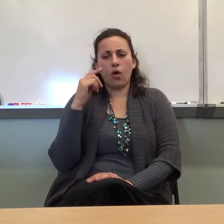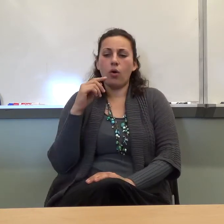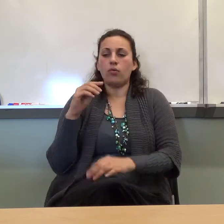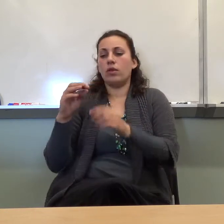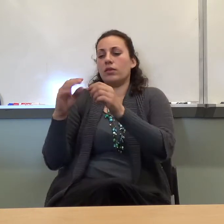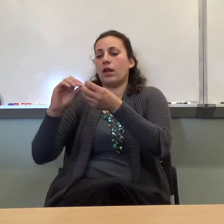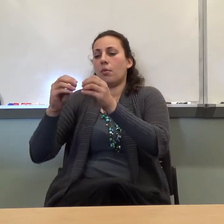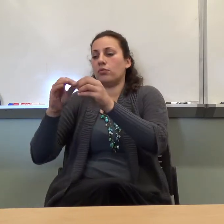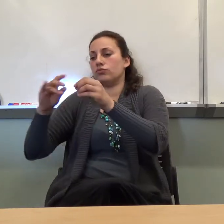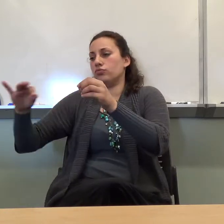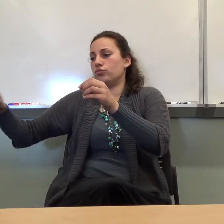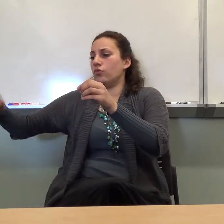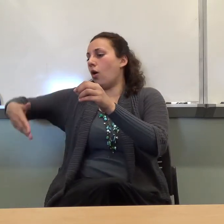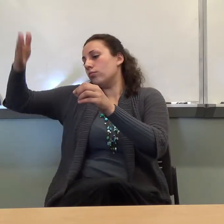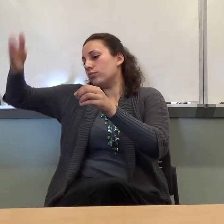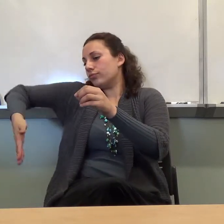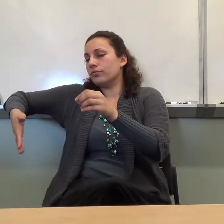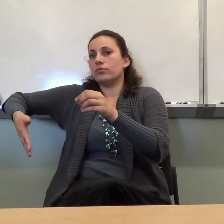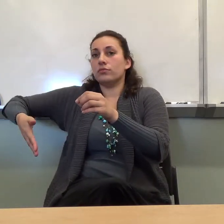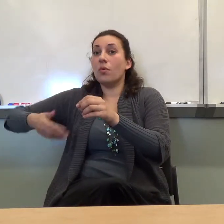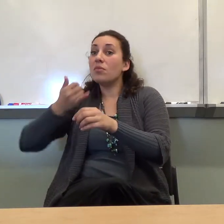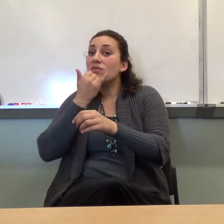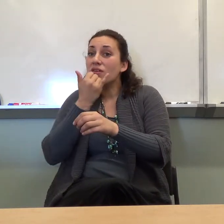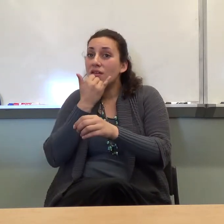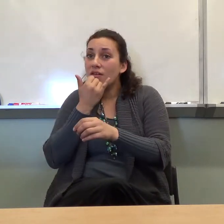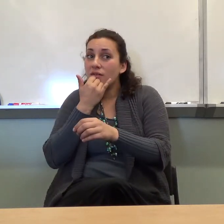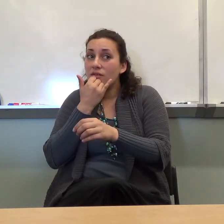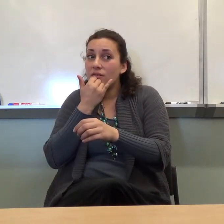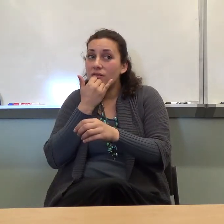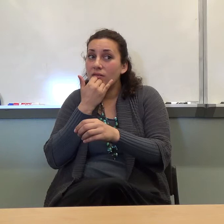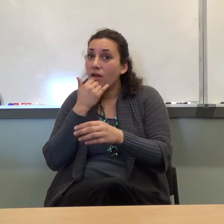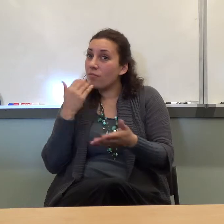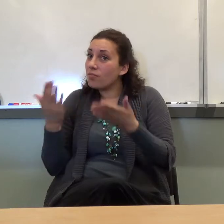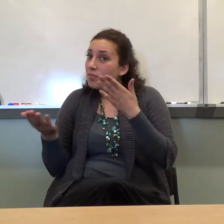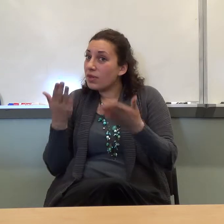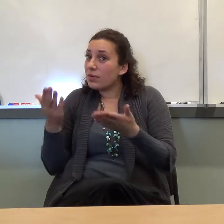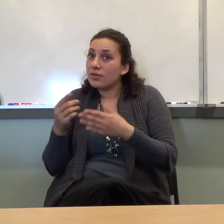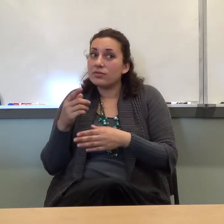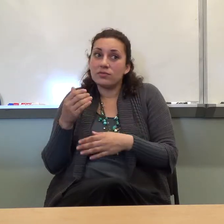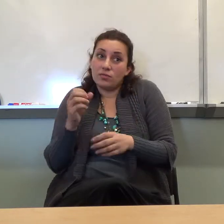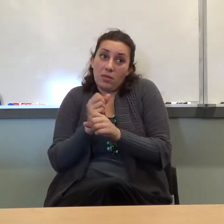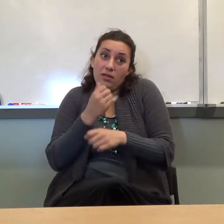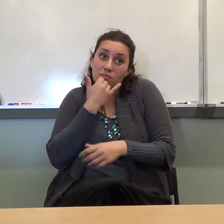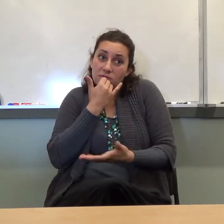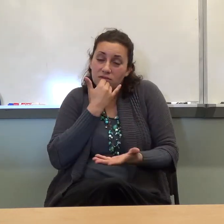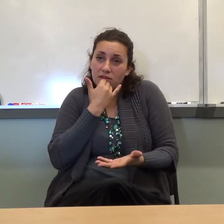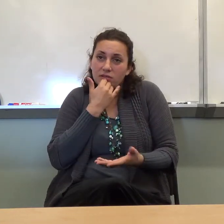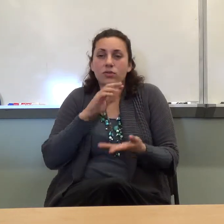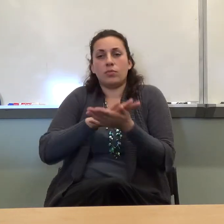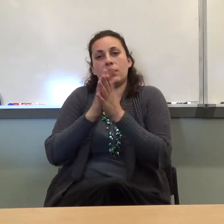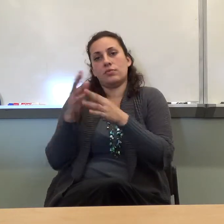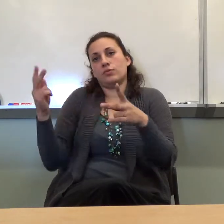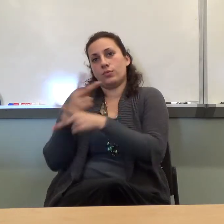repeater. Yeah, and the error you made just got multiplied 5 times. So it gets worse and worse.